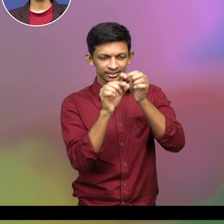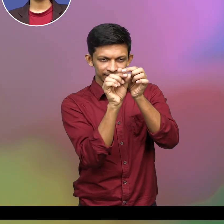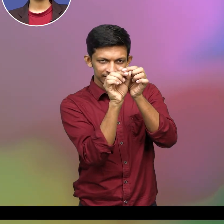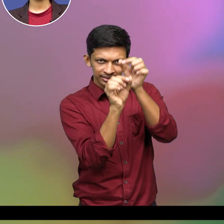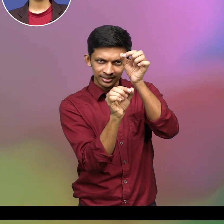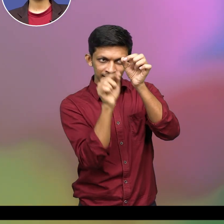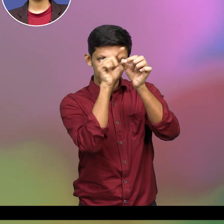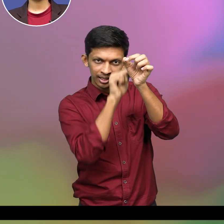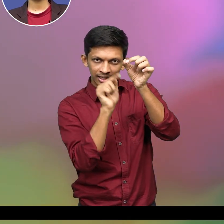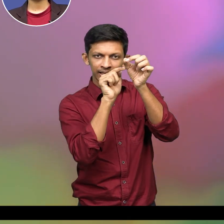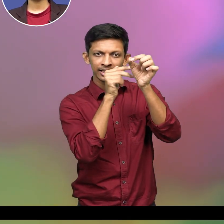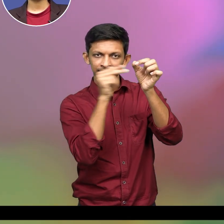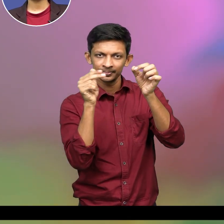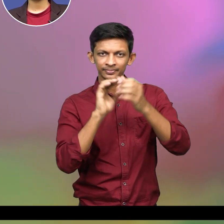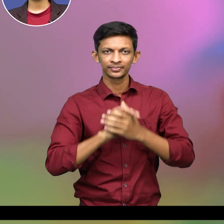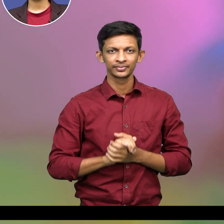xylem,